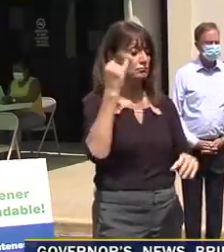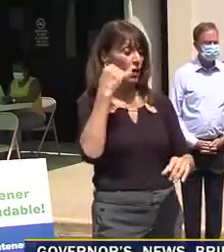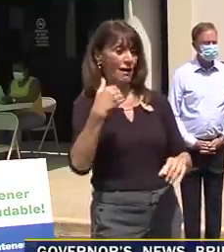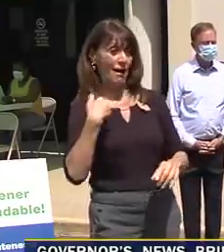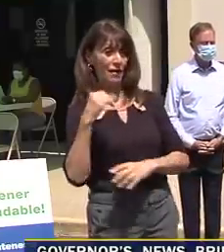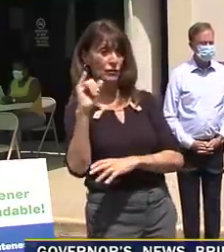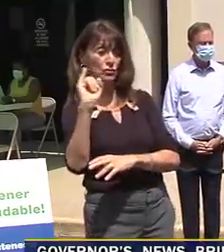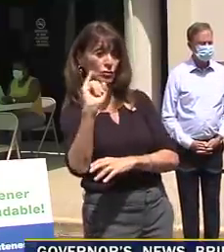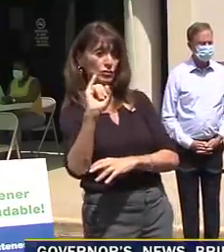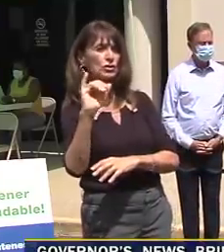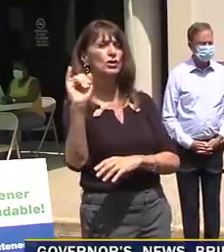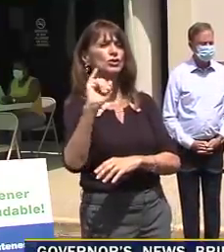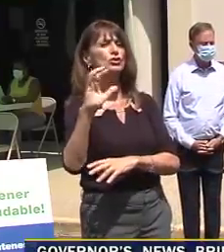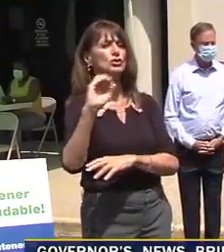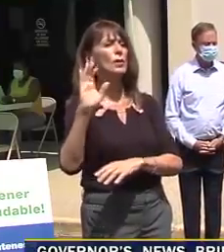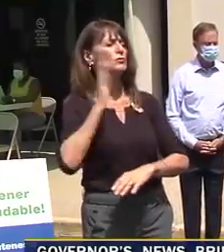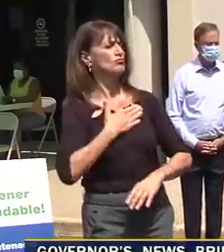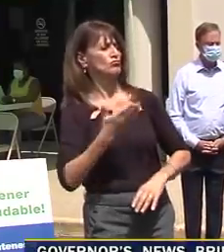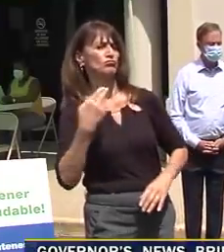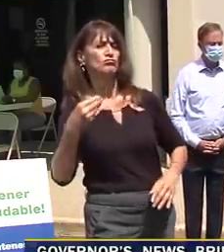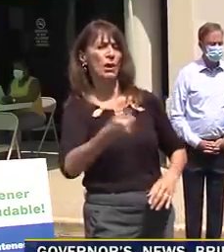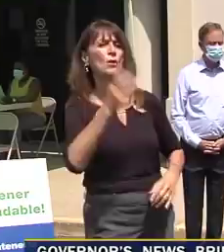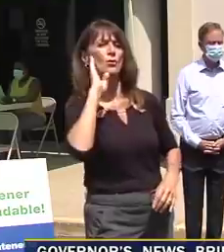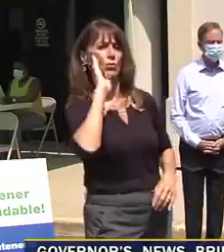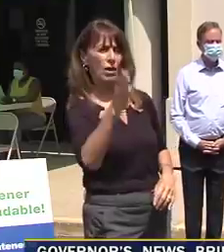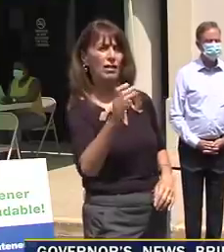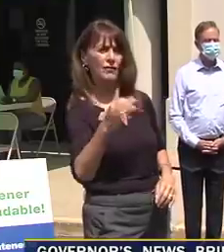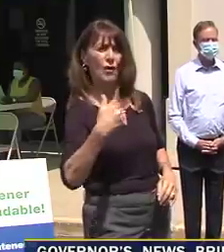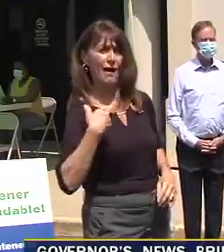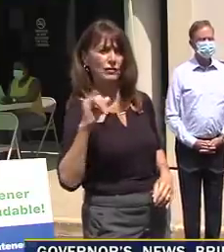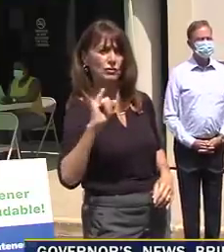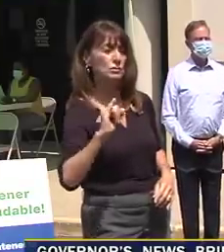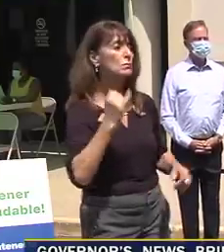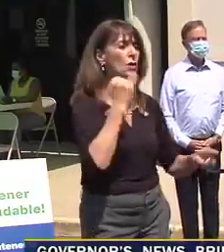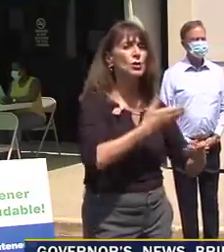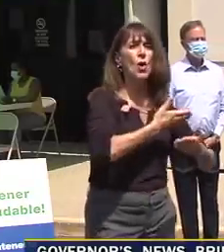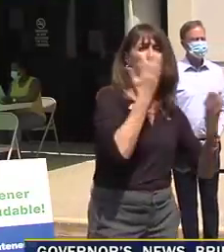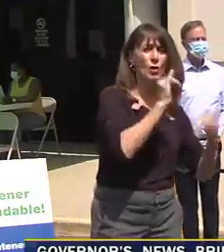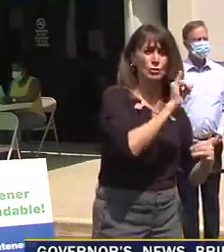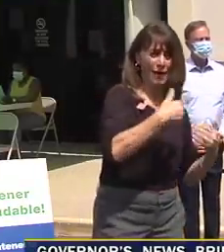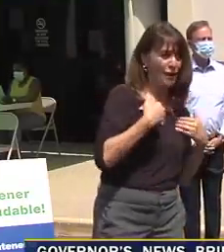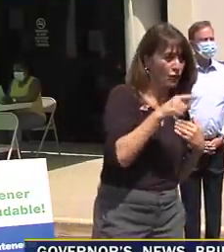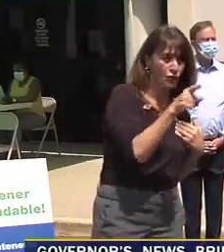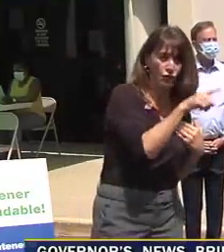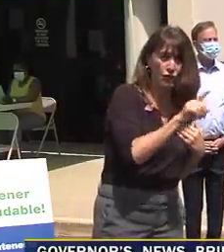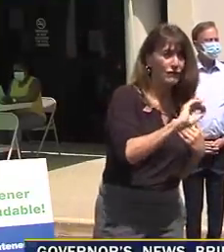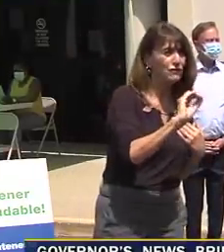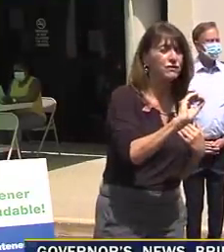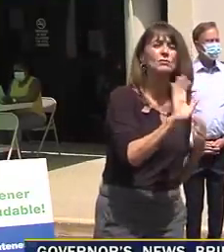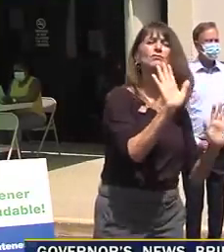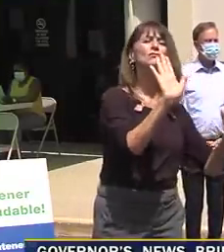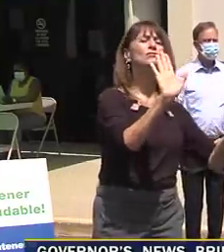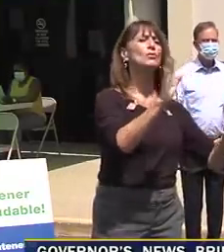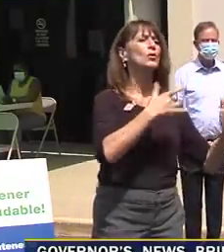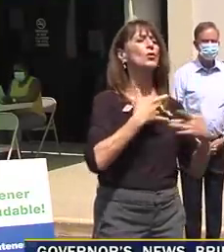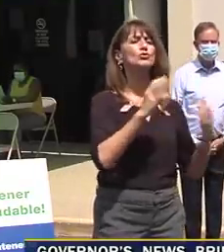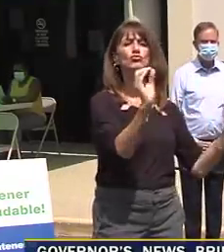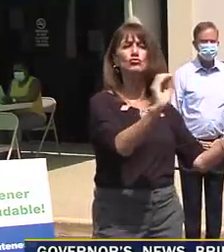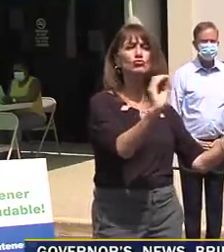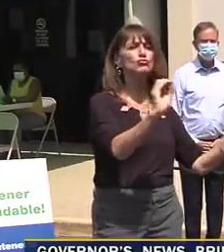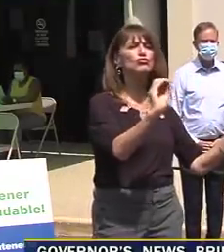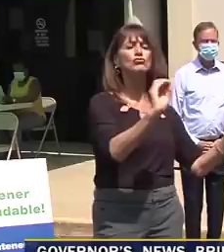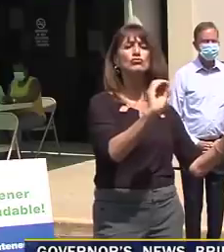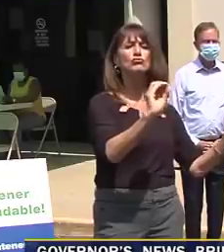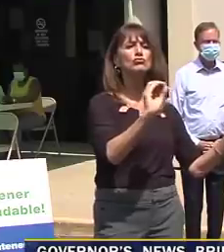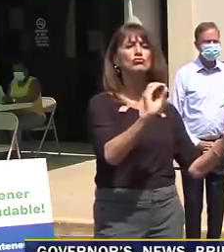the insurance companies will pay for the testing. If you don't have insurance, don't worry. The